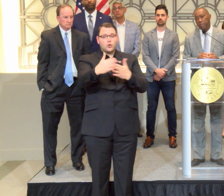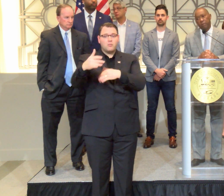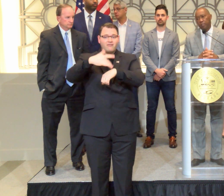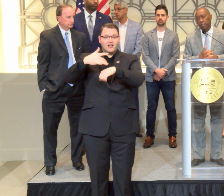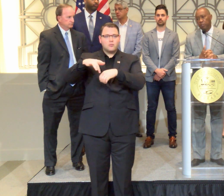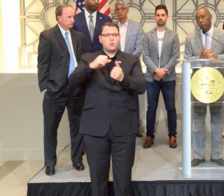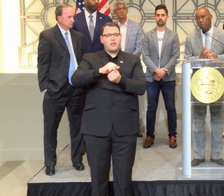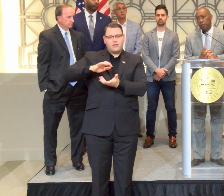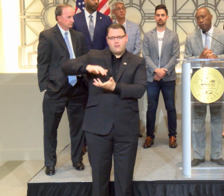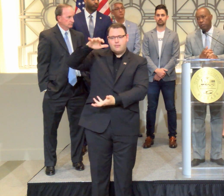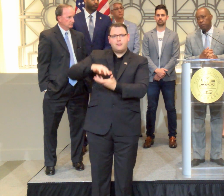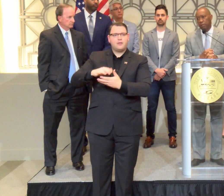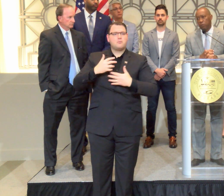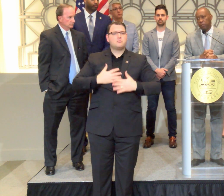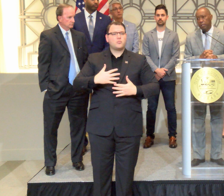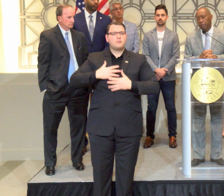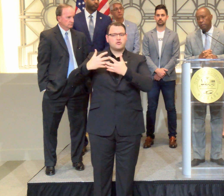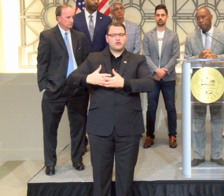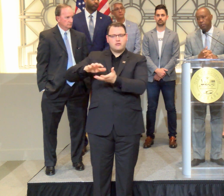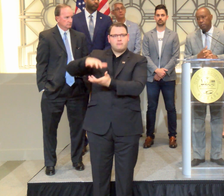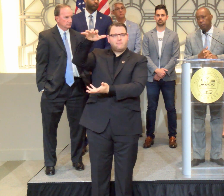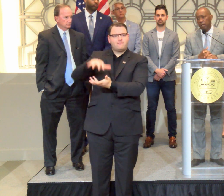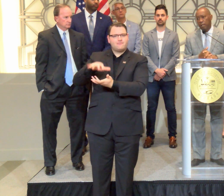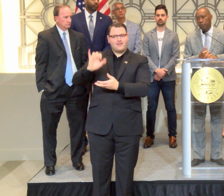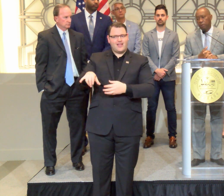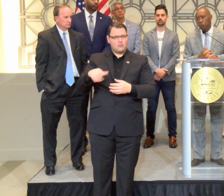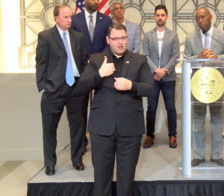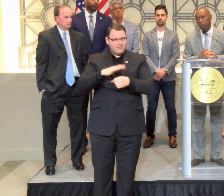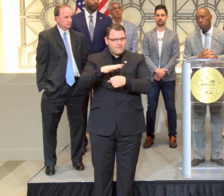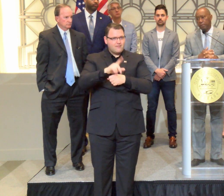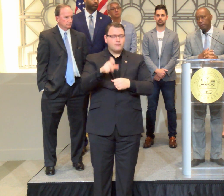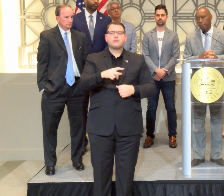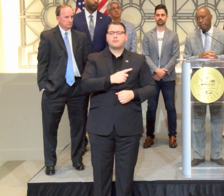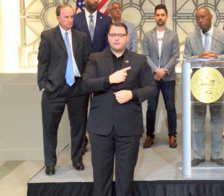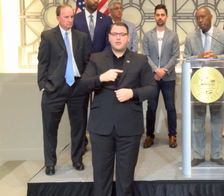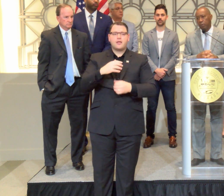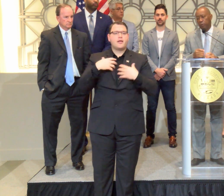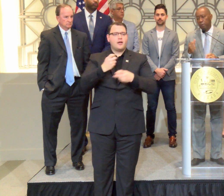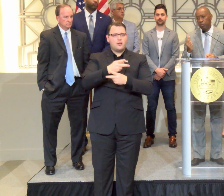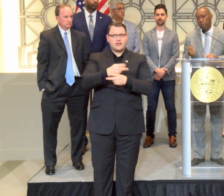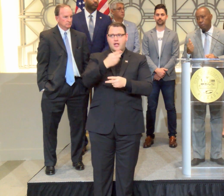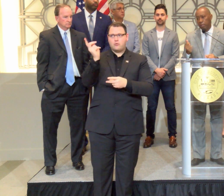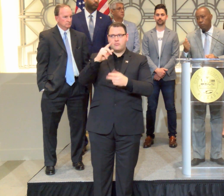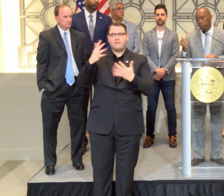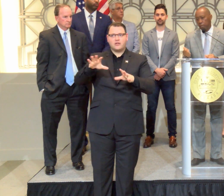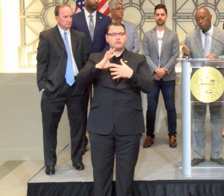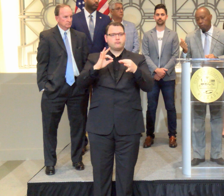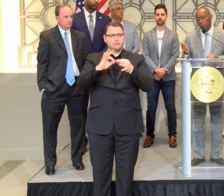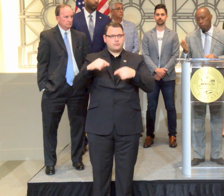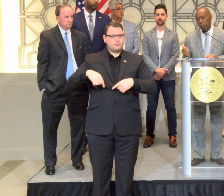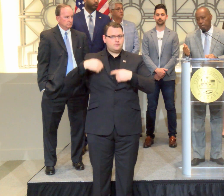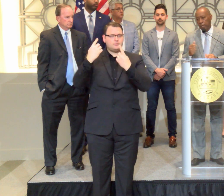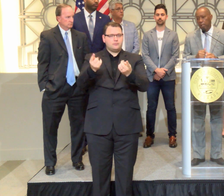Well, that's a concern that, of course, the healthcare delivery system has been voicing for quite some time. With respect to PPEs, there